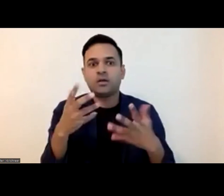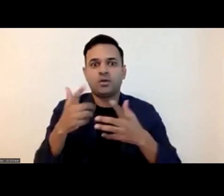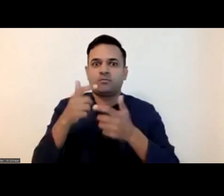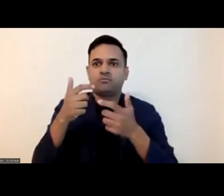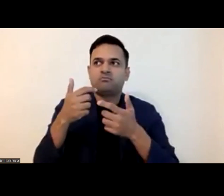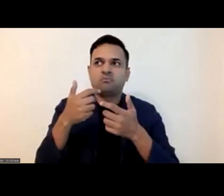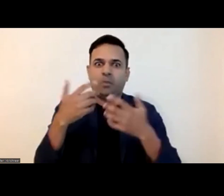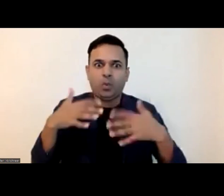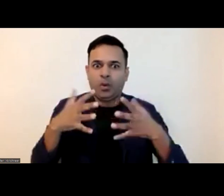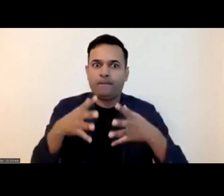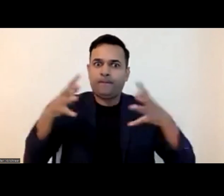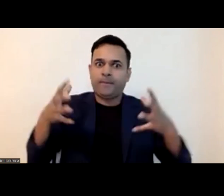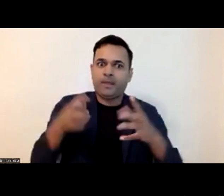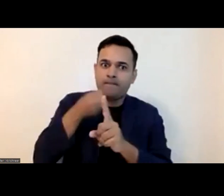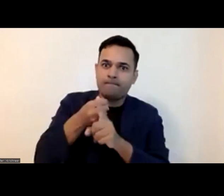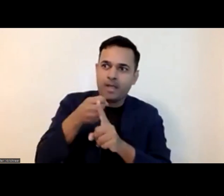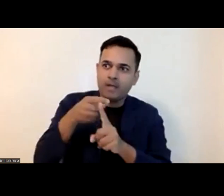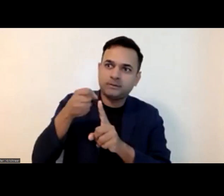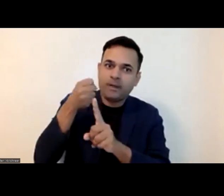life is everything for us.